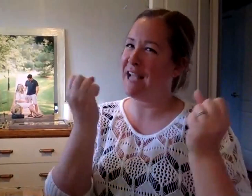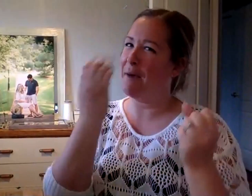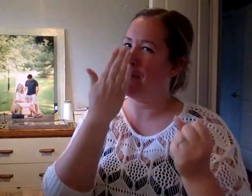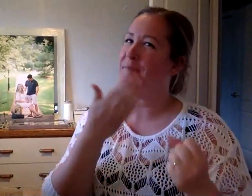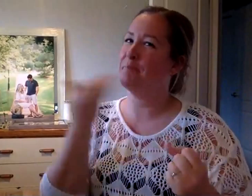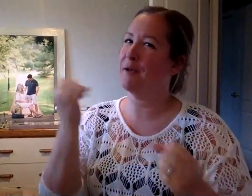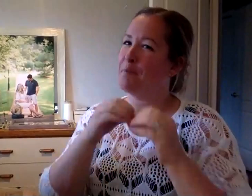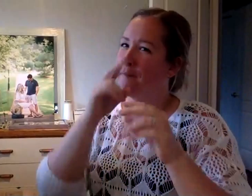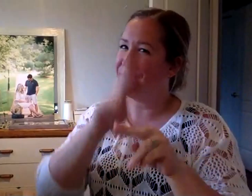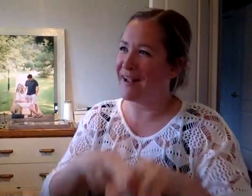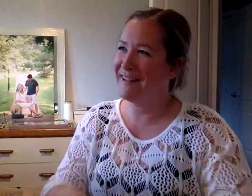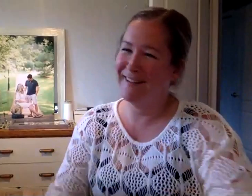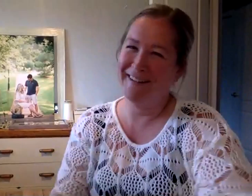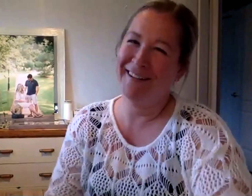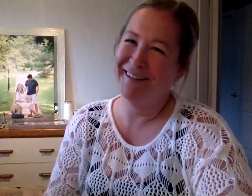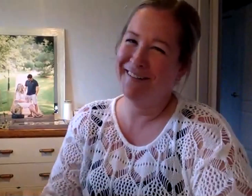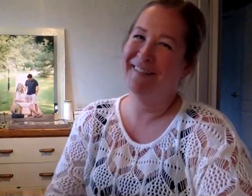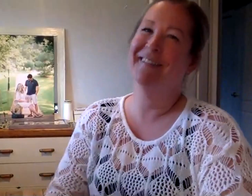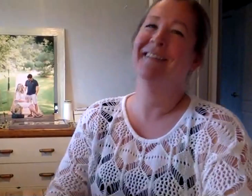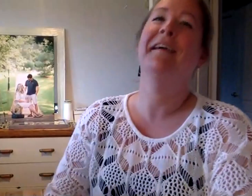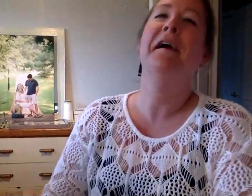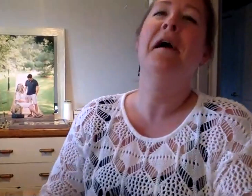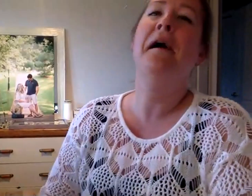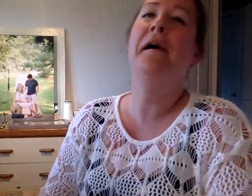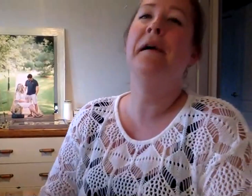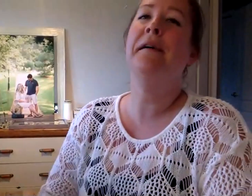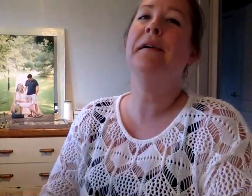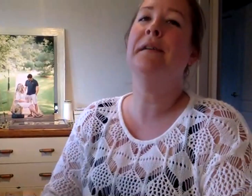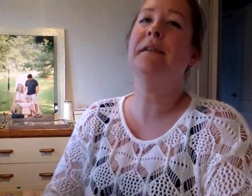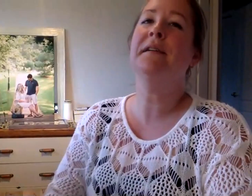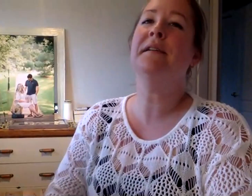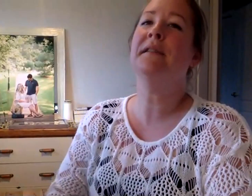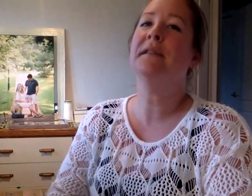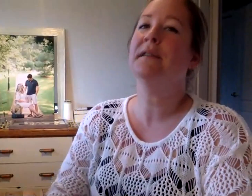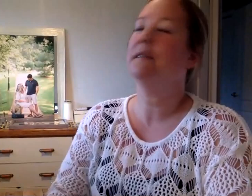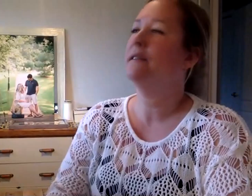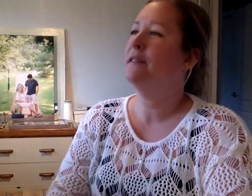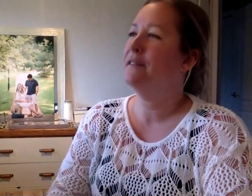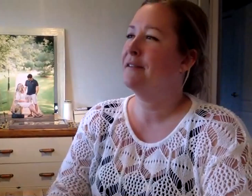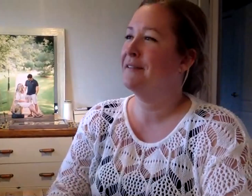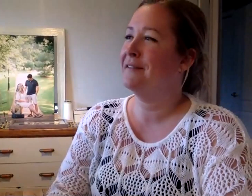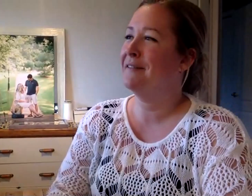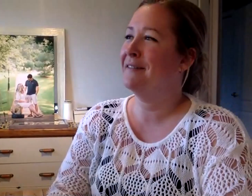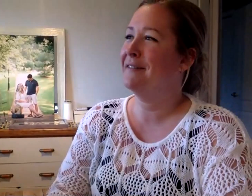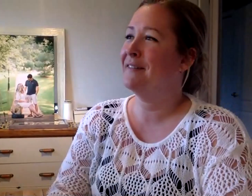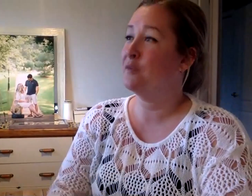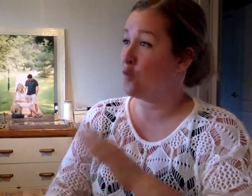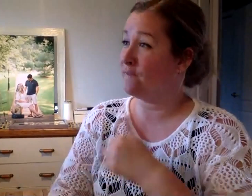have bad memories of that. So I have a lot of practice in front of a mirror. Imagine as a deaf person and trying to speak in front of a mirror. Is that my